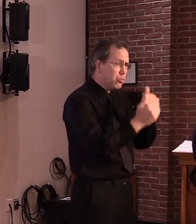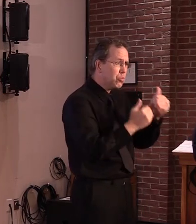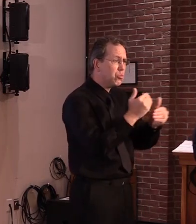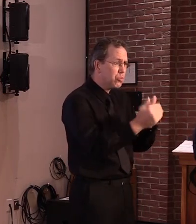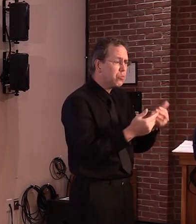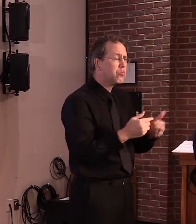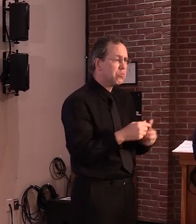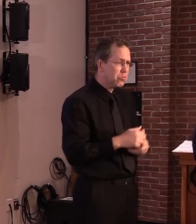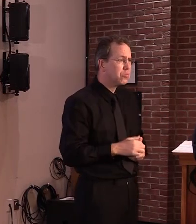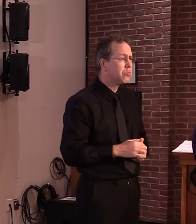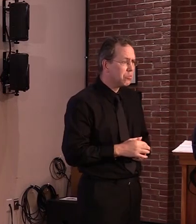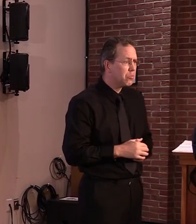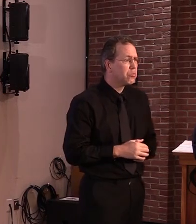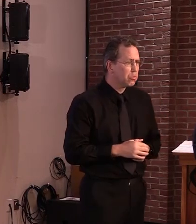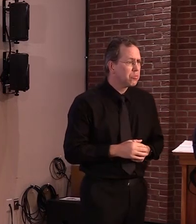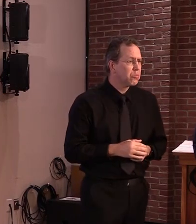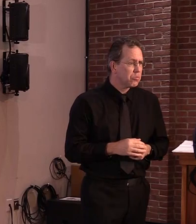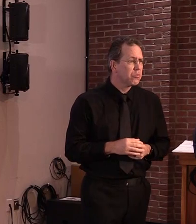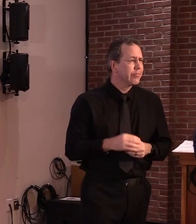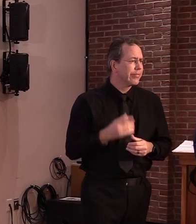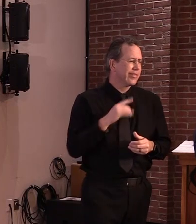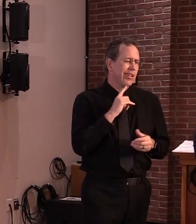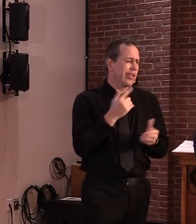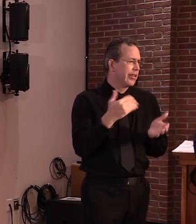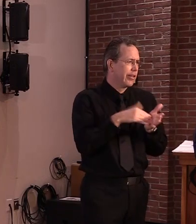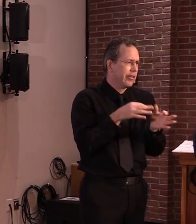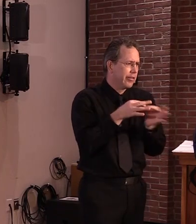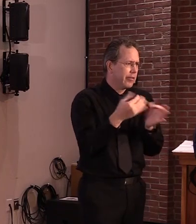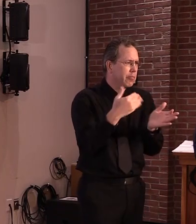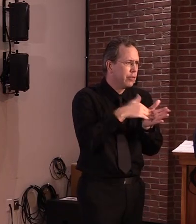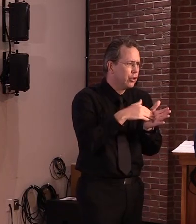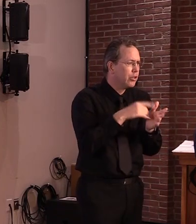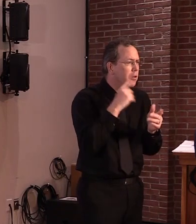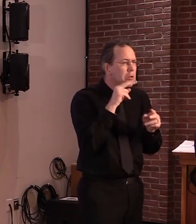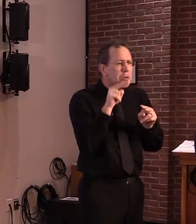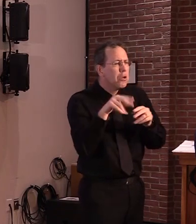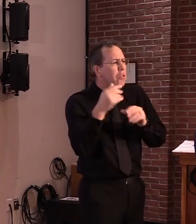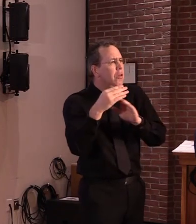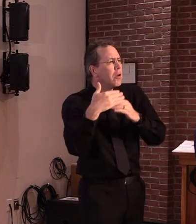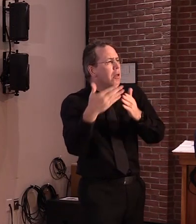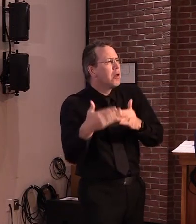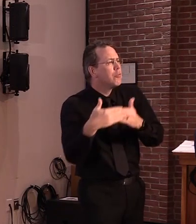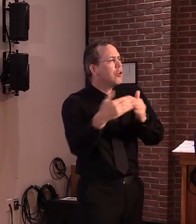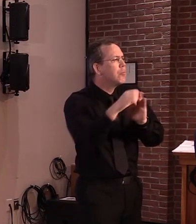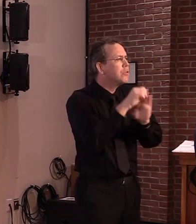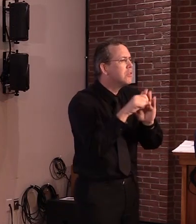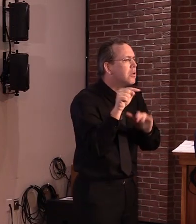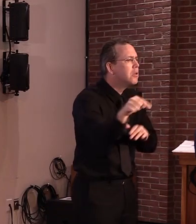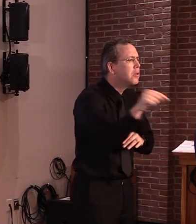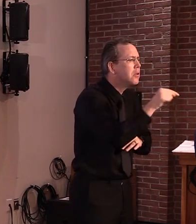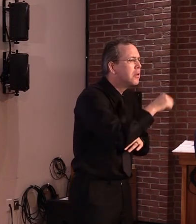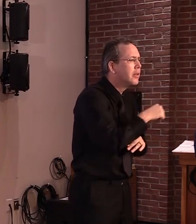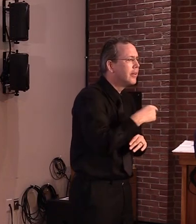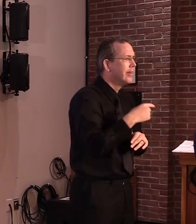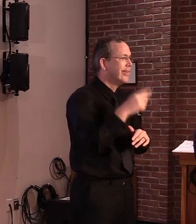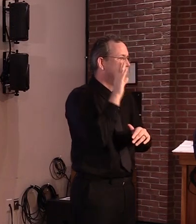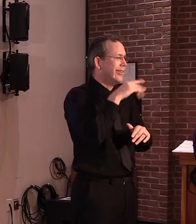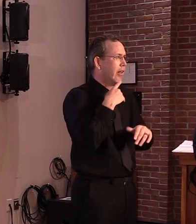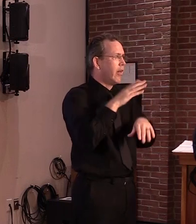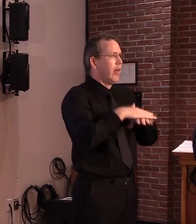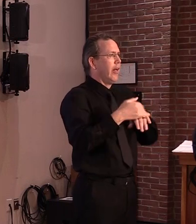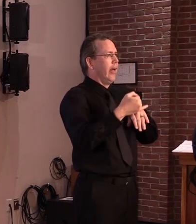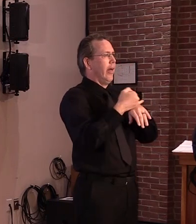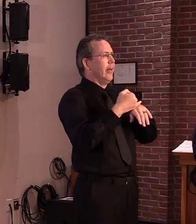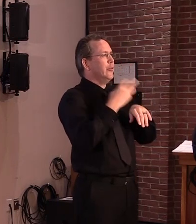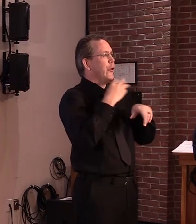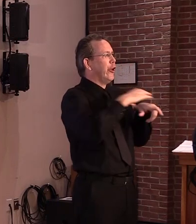to watch our neighbors closely because we are not an island. We must keep a close eye on regional growth and forecasts as